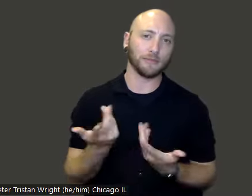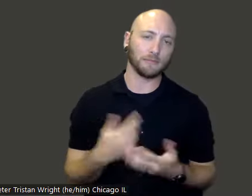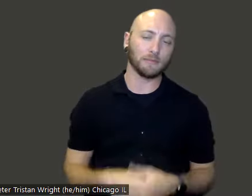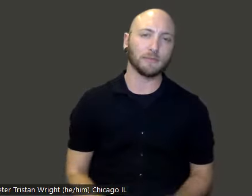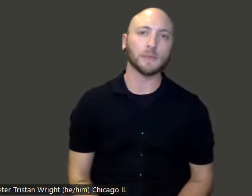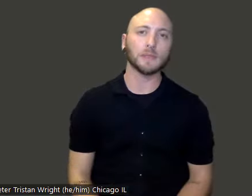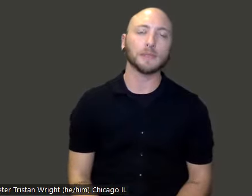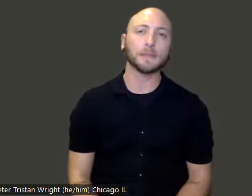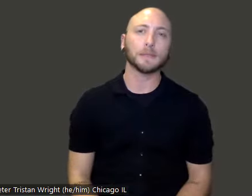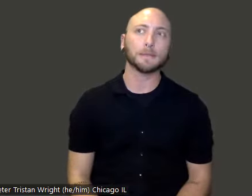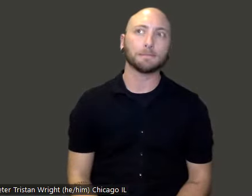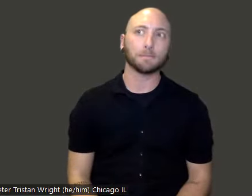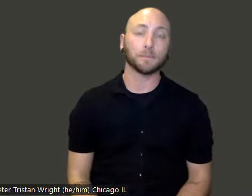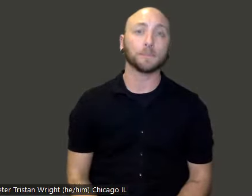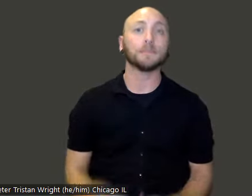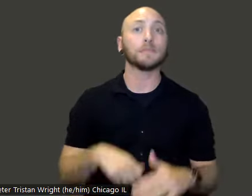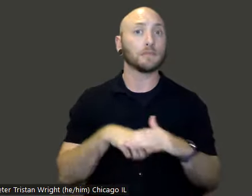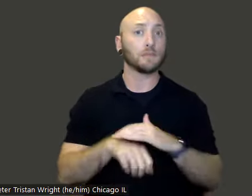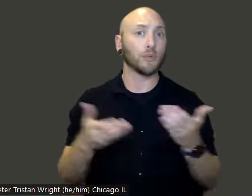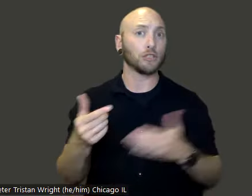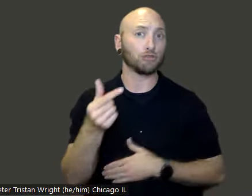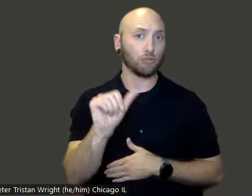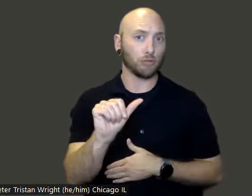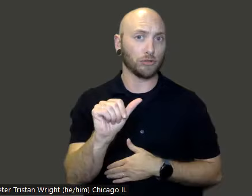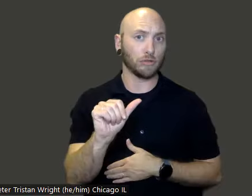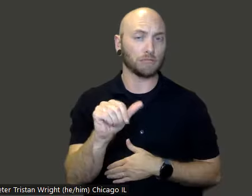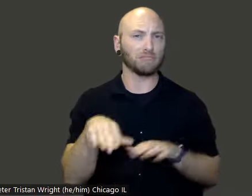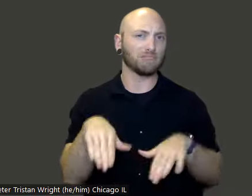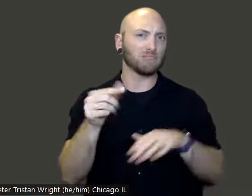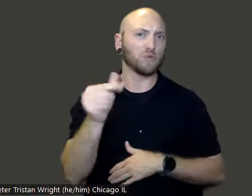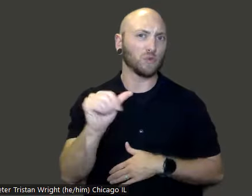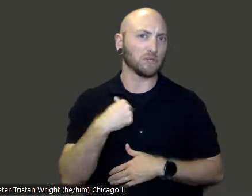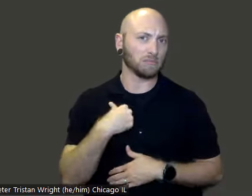I was born in Georgia, raised in Georgia.